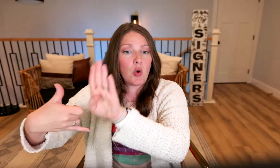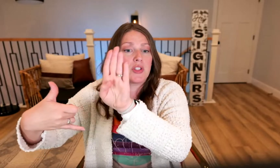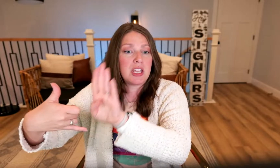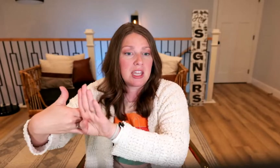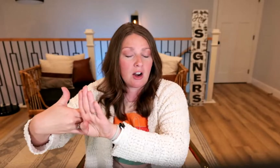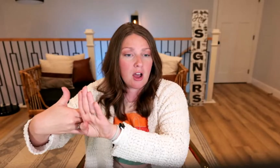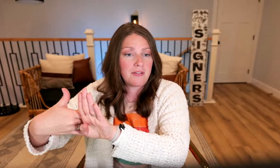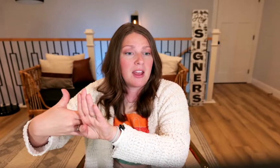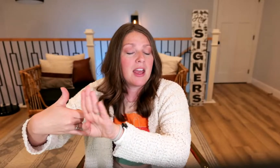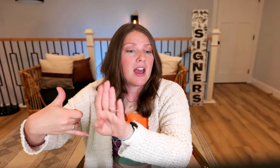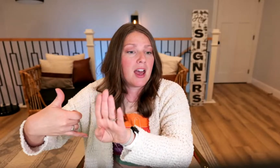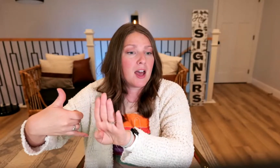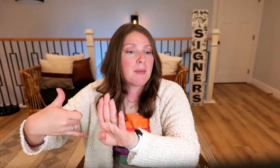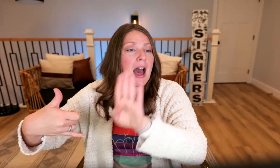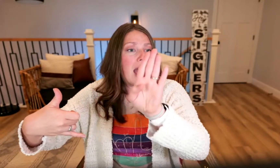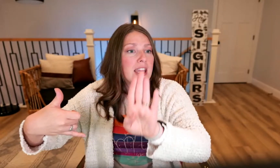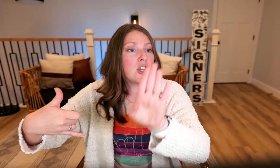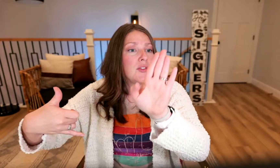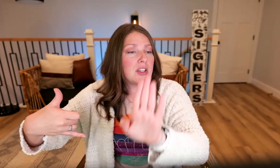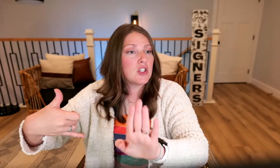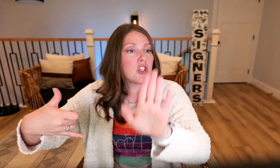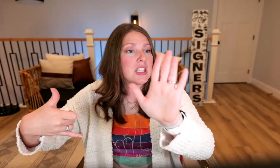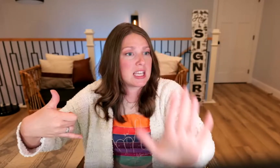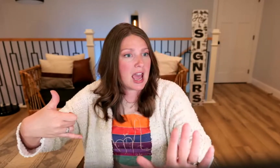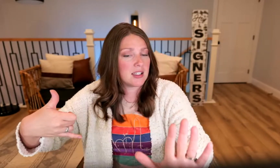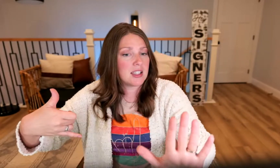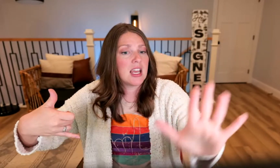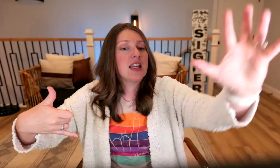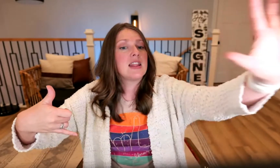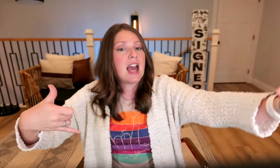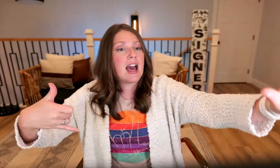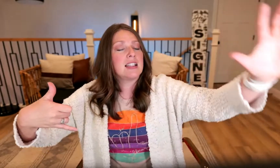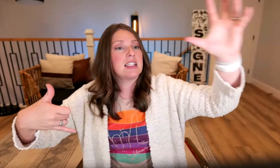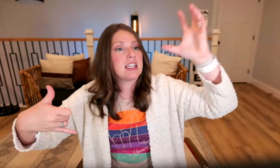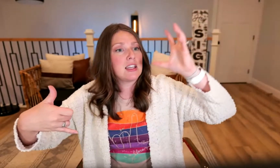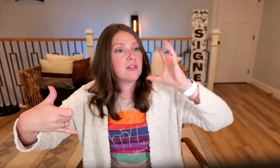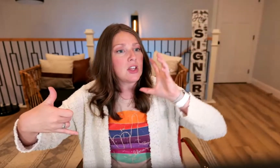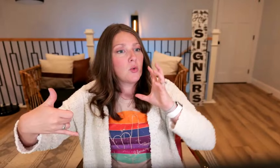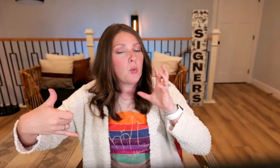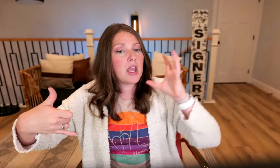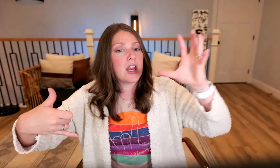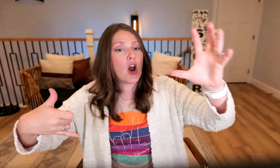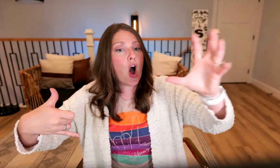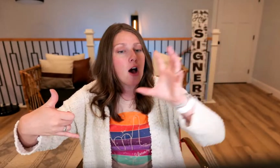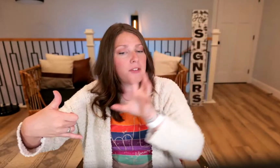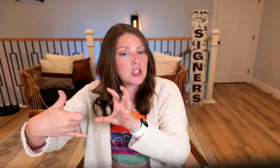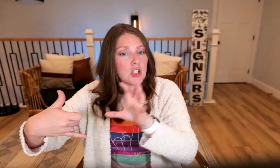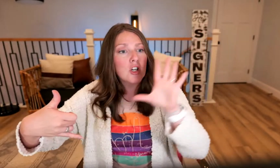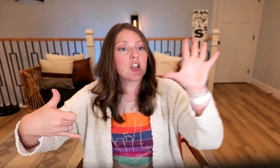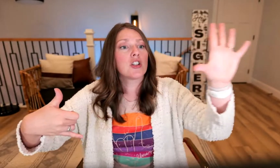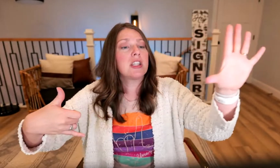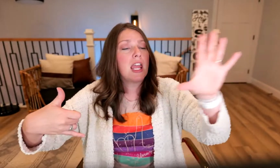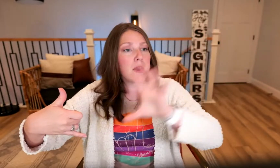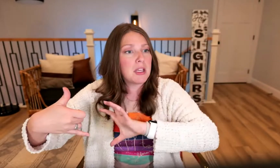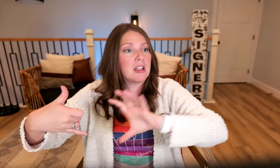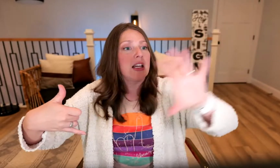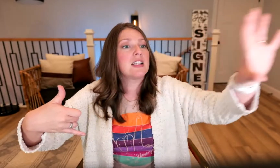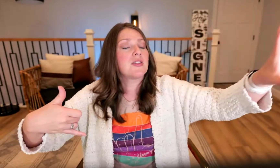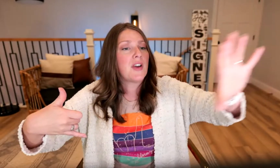to get off. I could venture to guess that even when officers, ambulance,